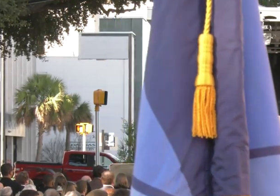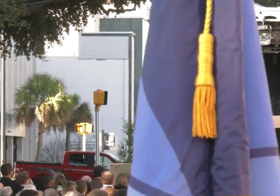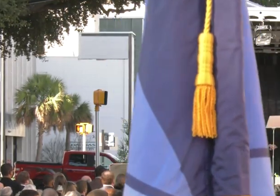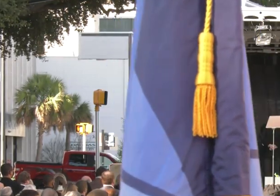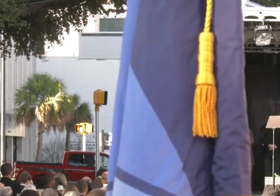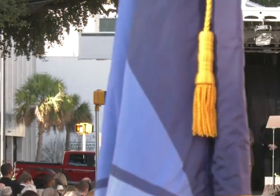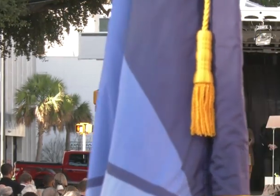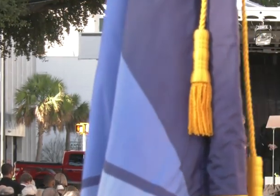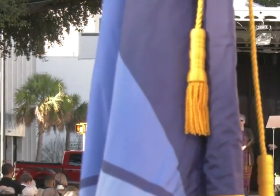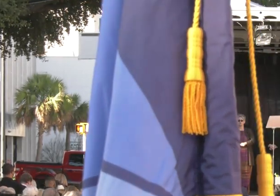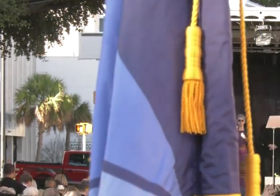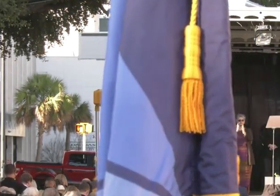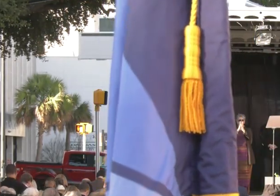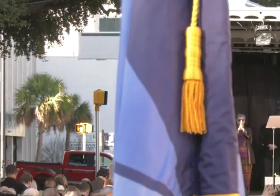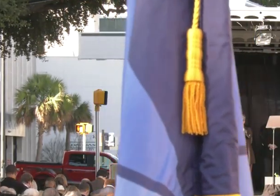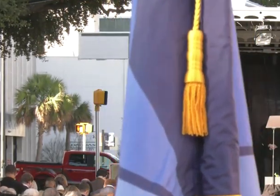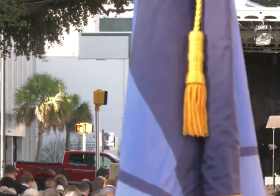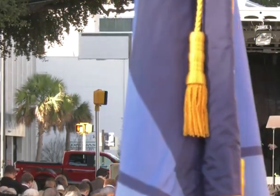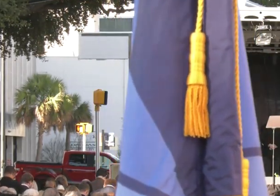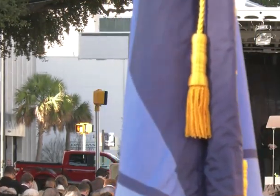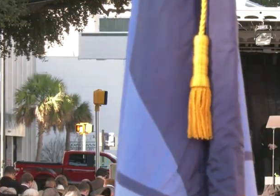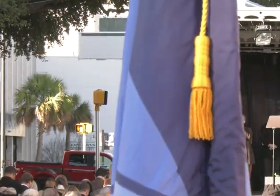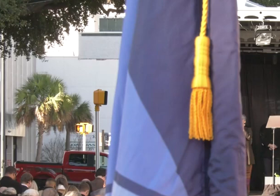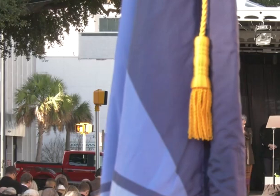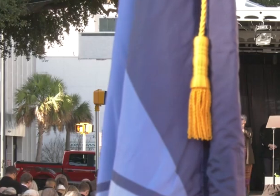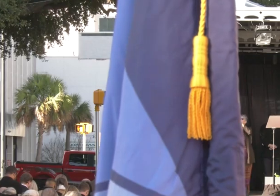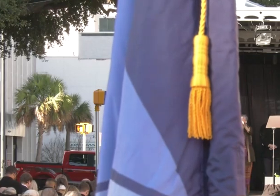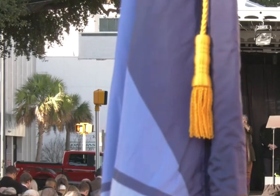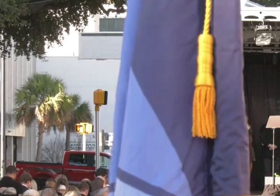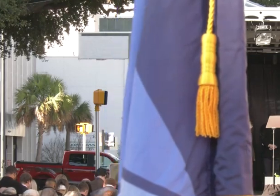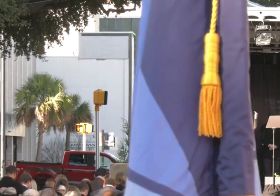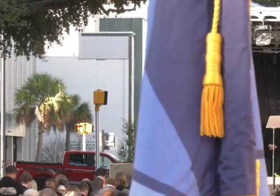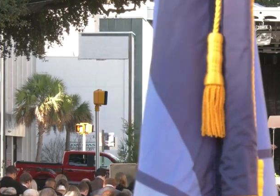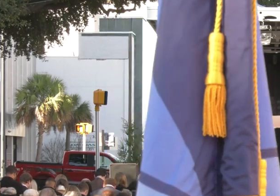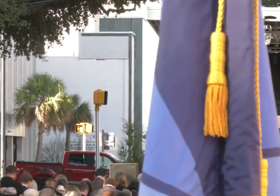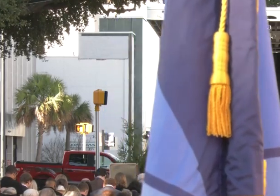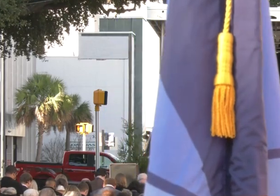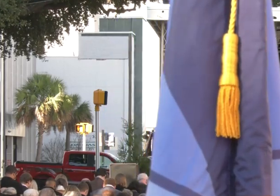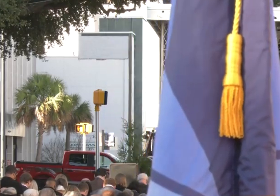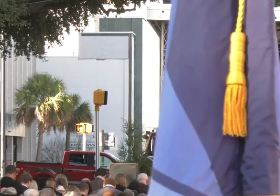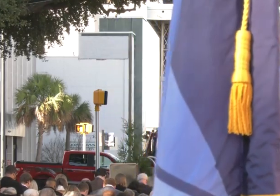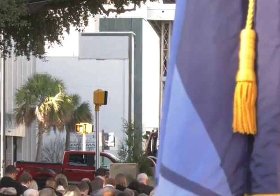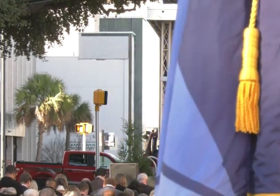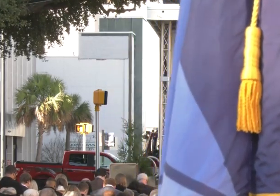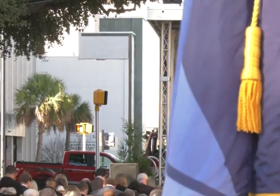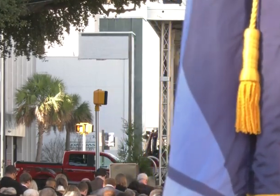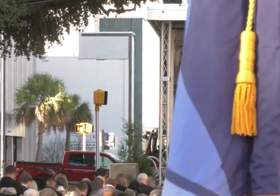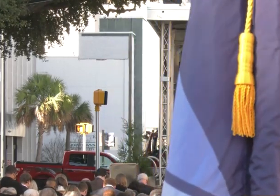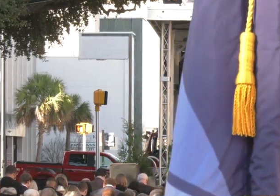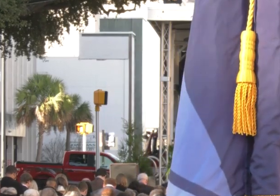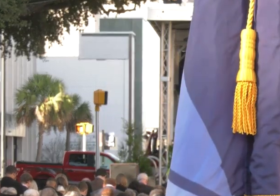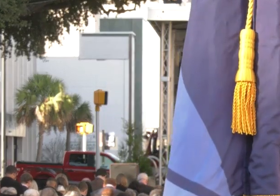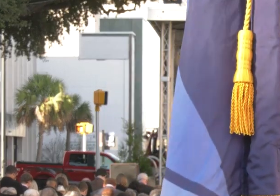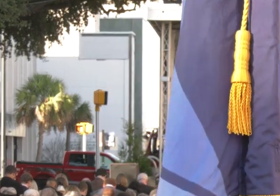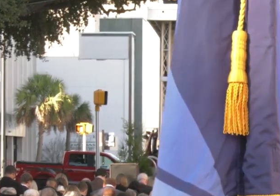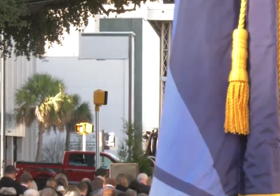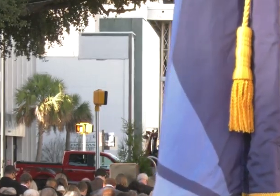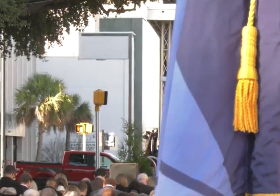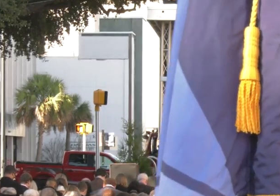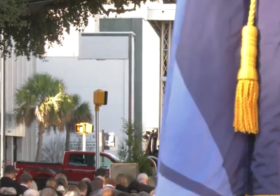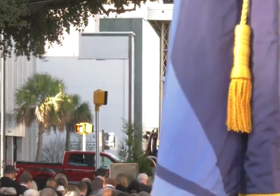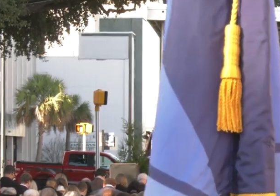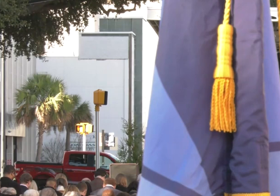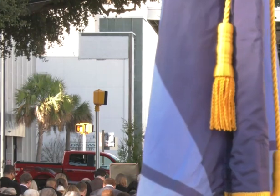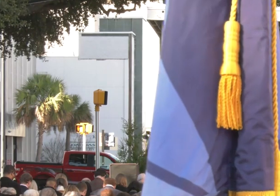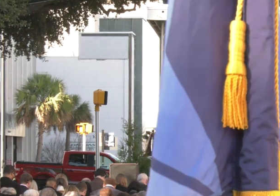Let us pray. Our Heavenly Father, we thank you today for this day. We are praying today, Father, for your